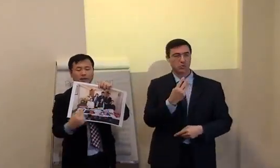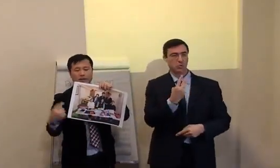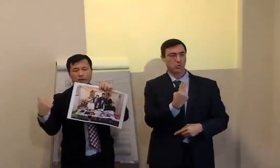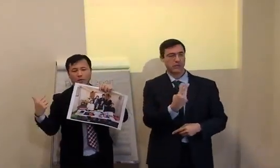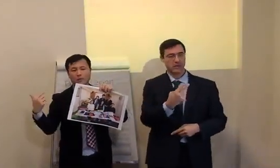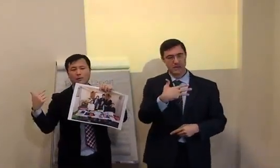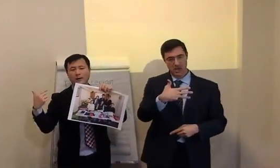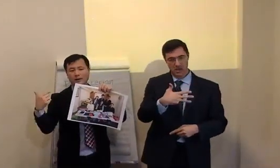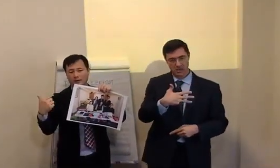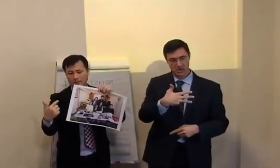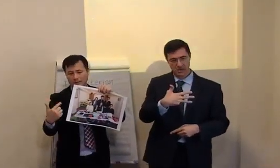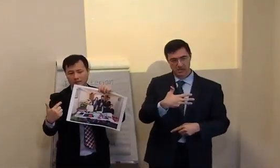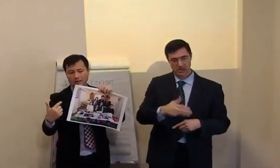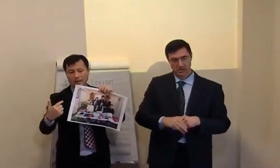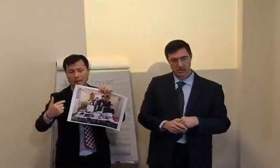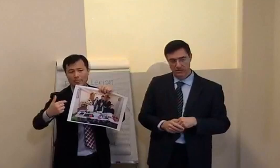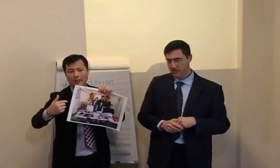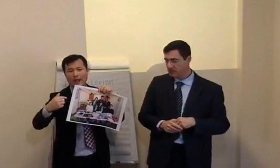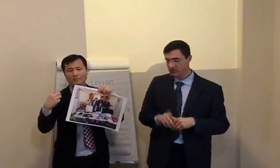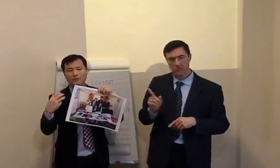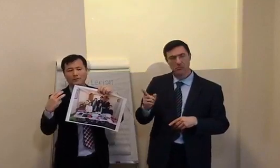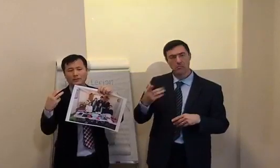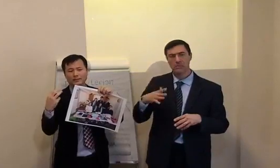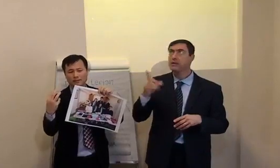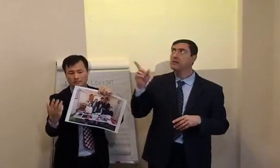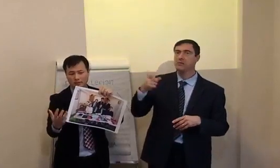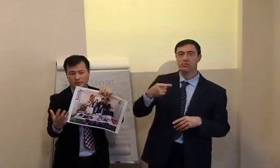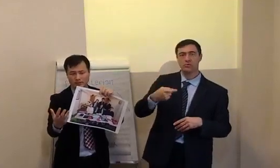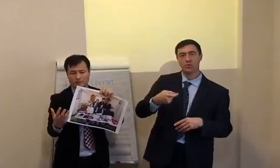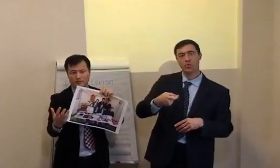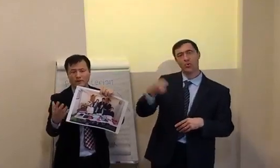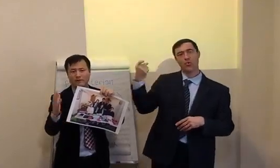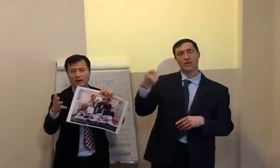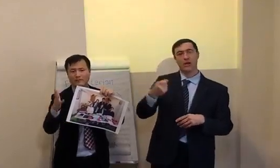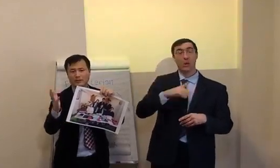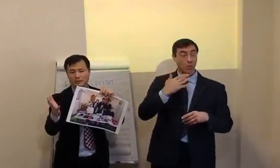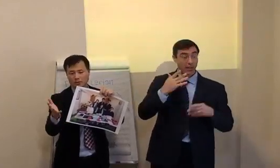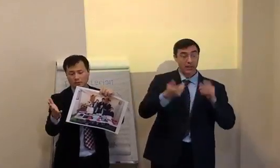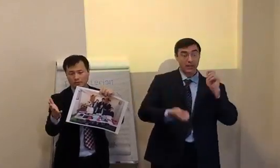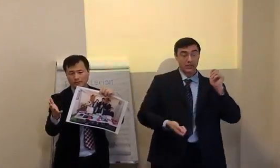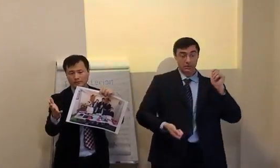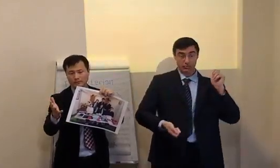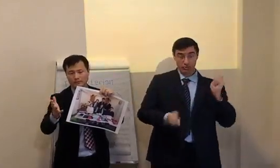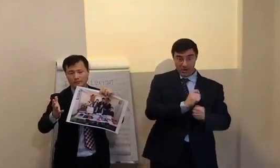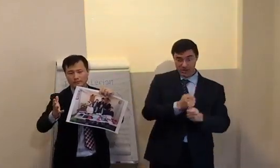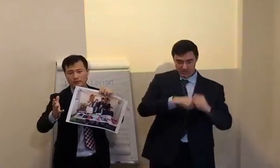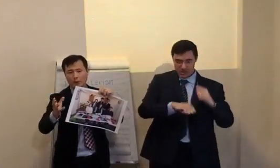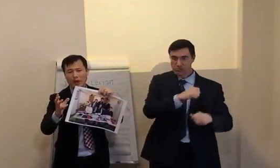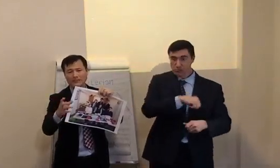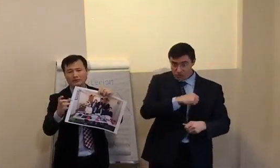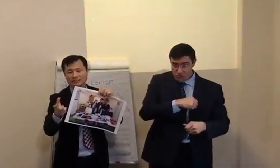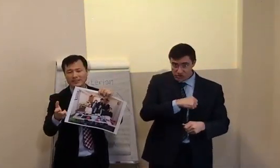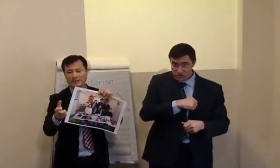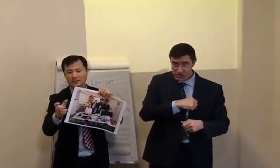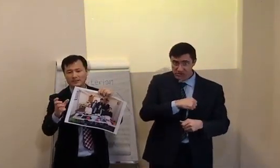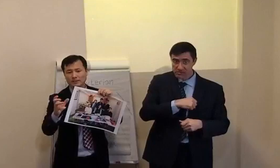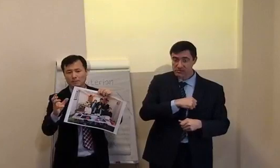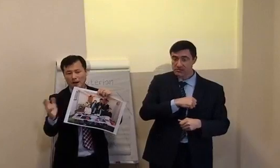He called by God after his conversion 5 years ago as reading